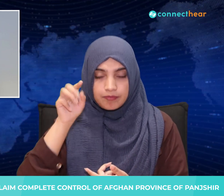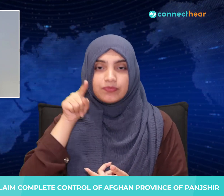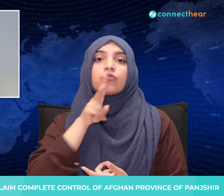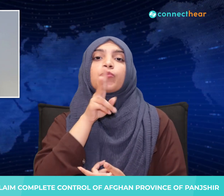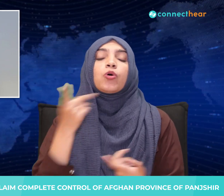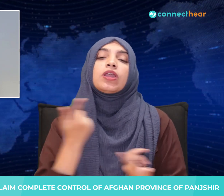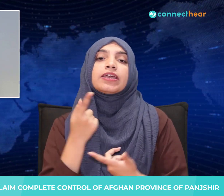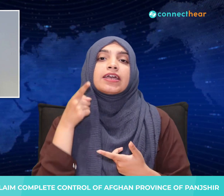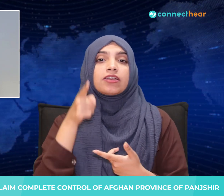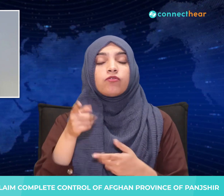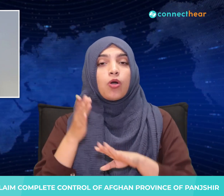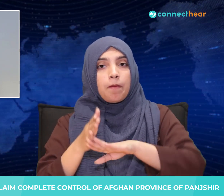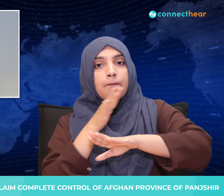had been killed during the day.